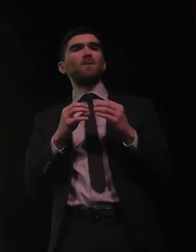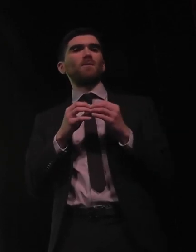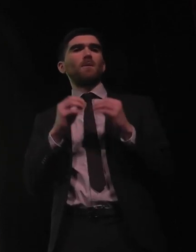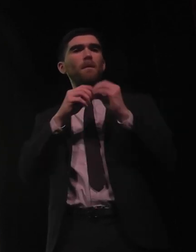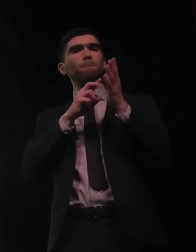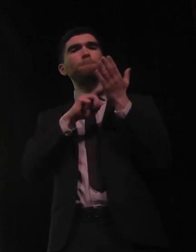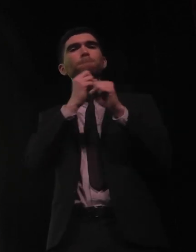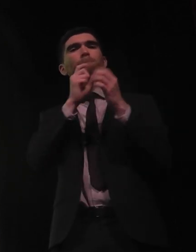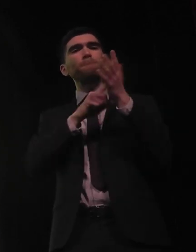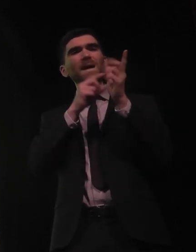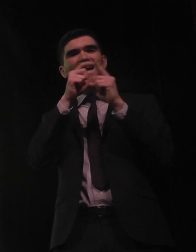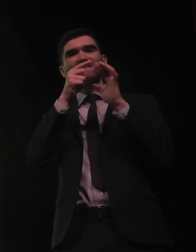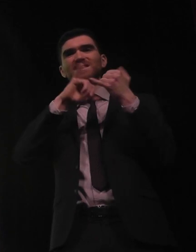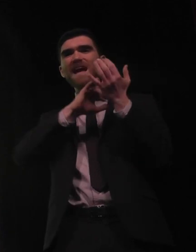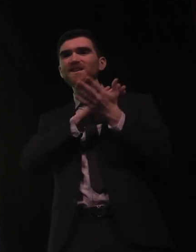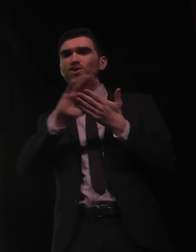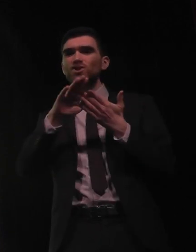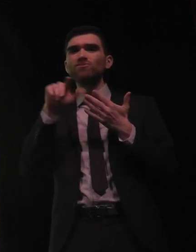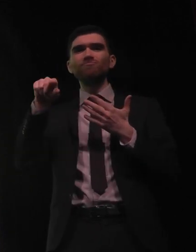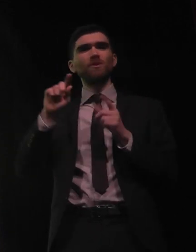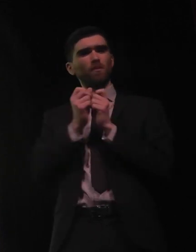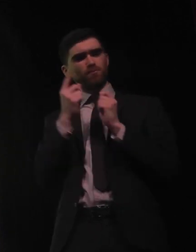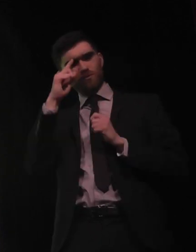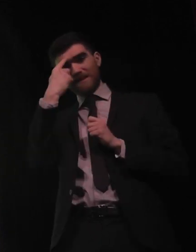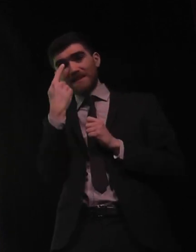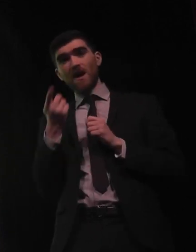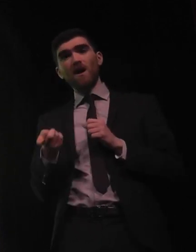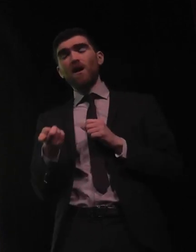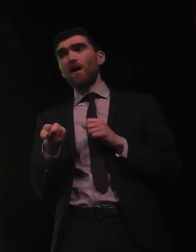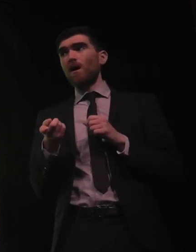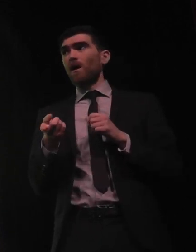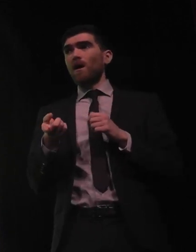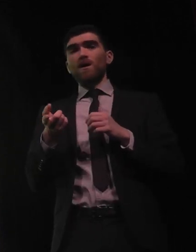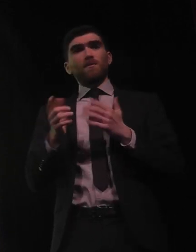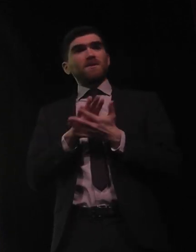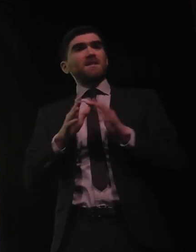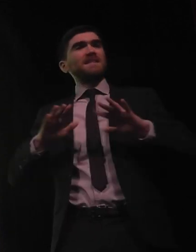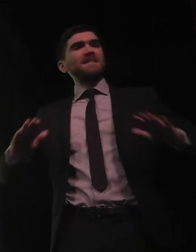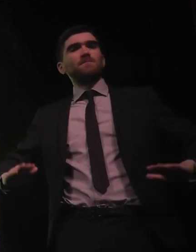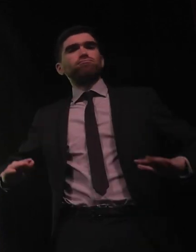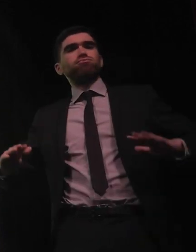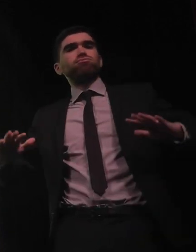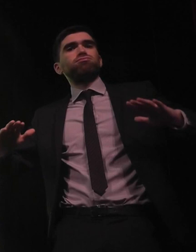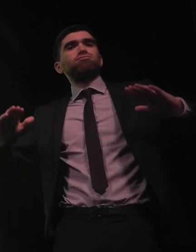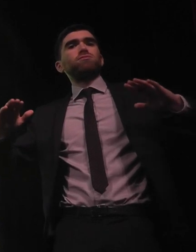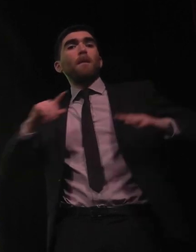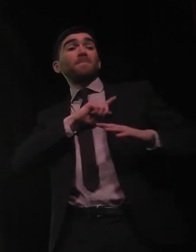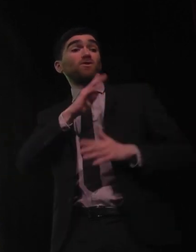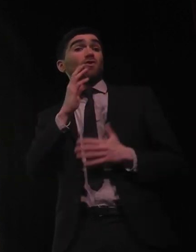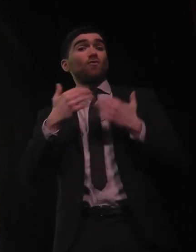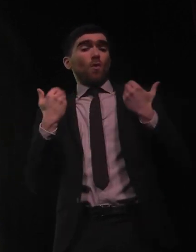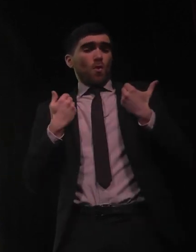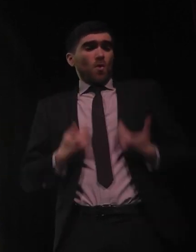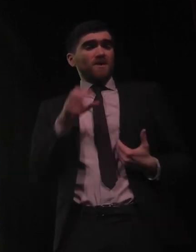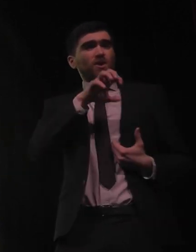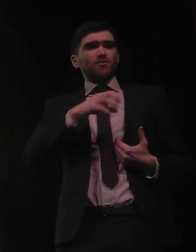areas being made to suffer the negative consequences of sea level rises due to the West's overconsumption.